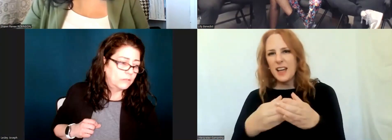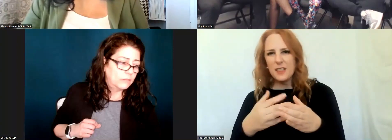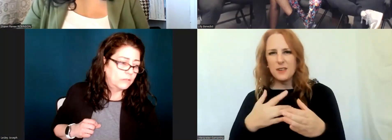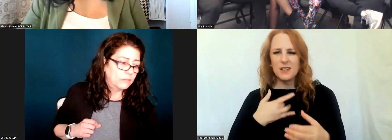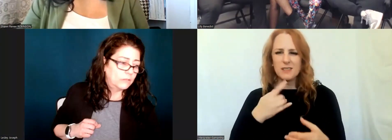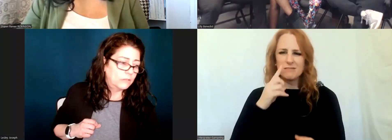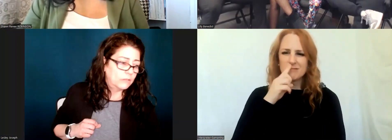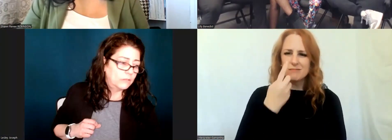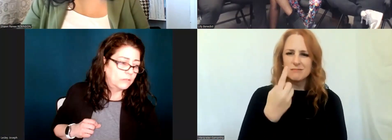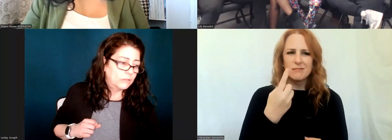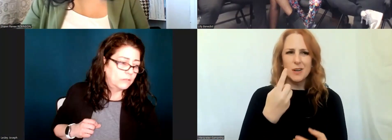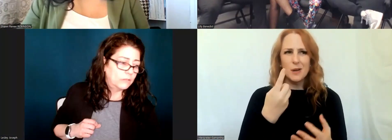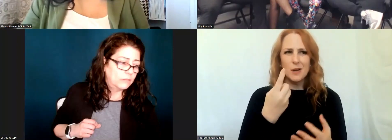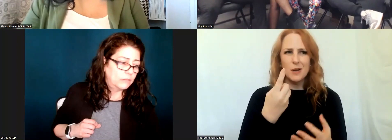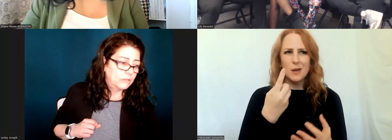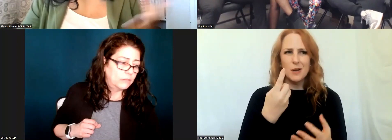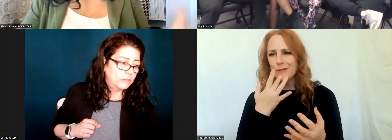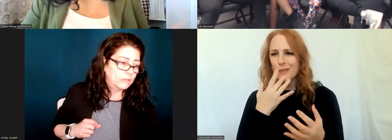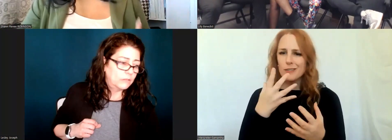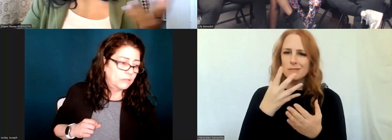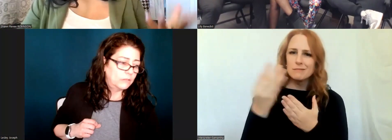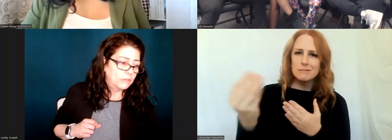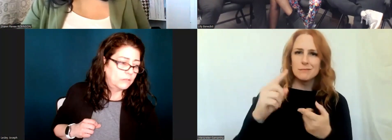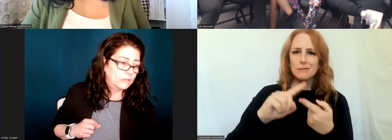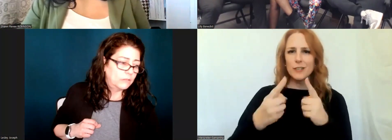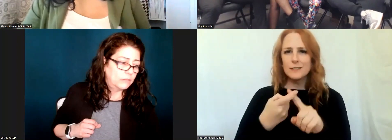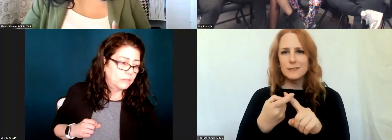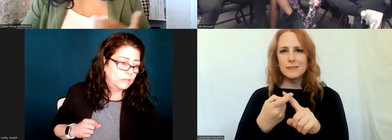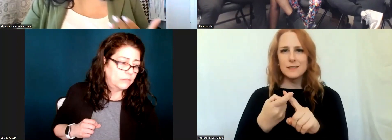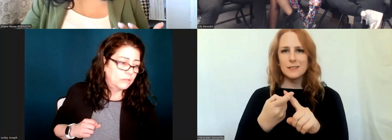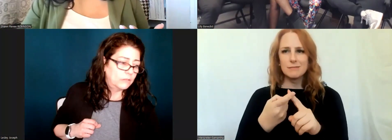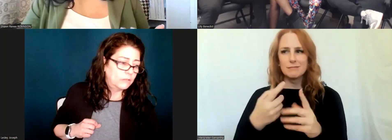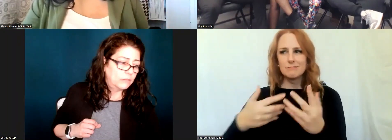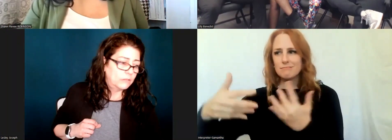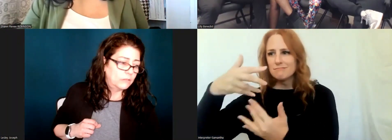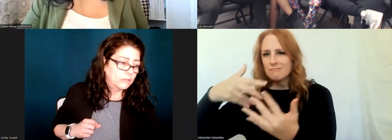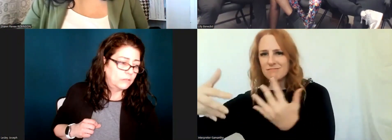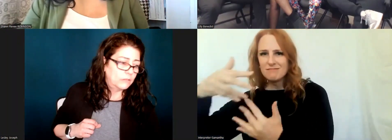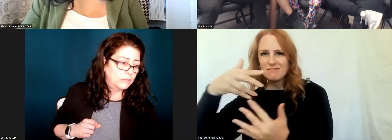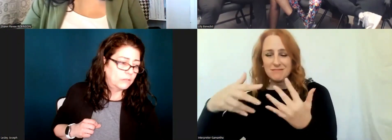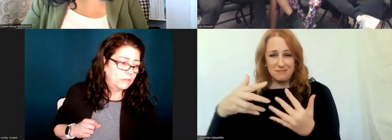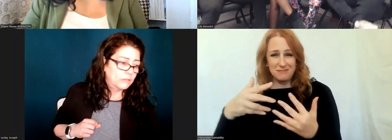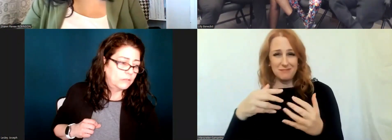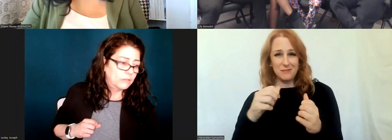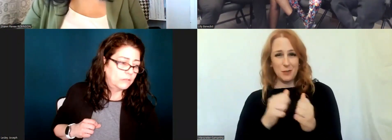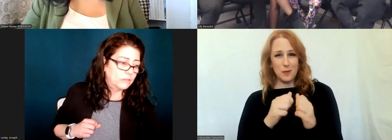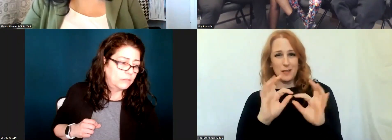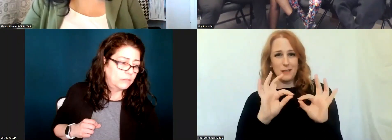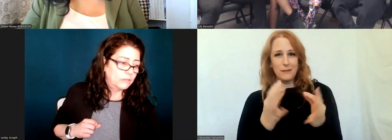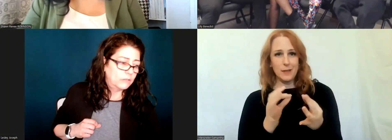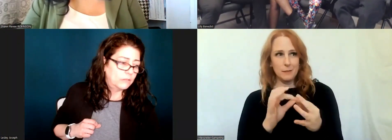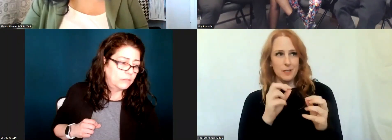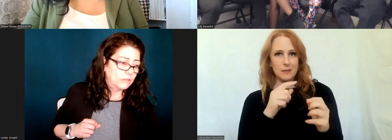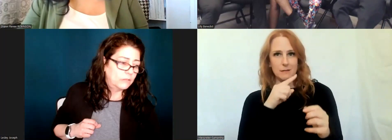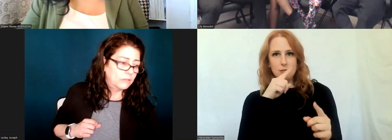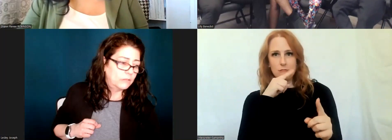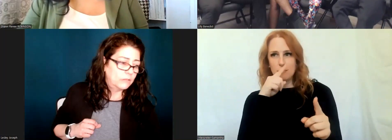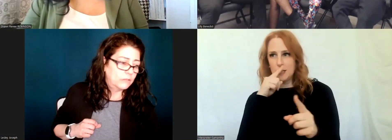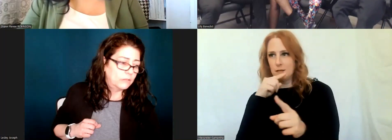be with his friends, because he really doesn't have like an opportunity to chat with everyone